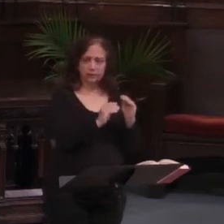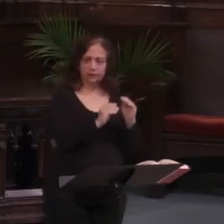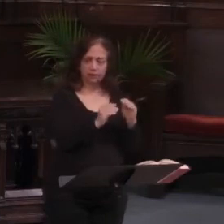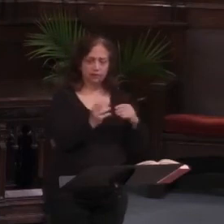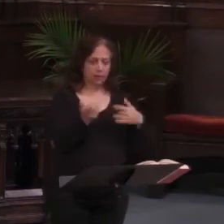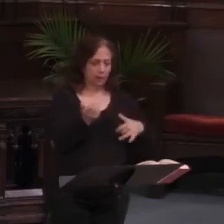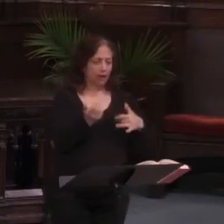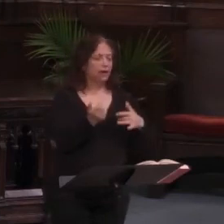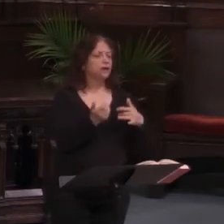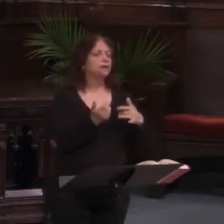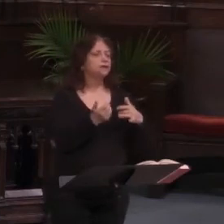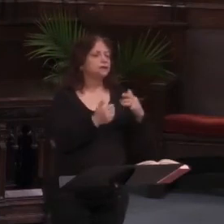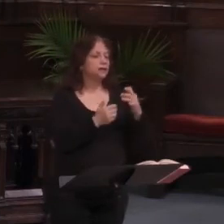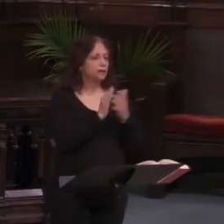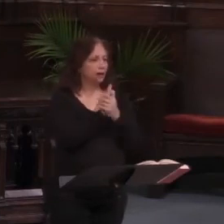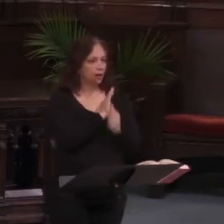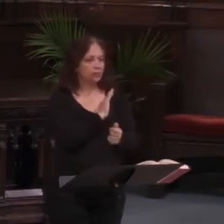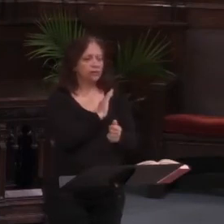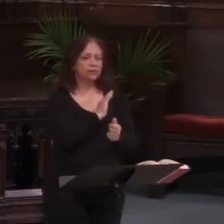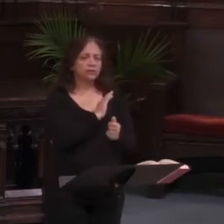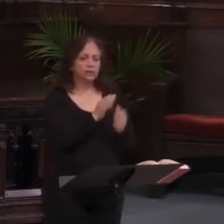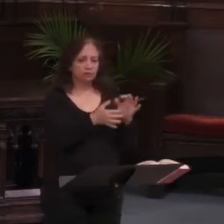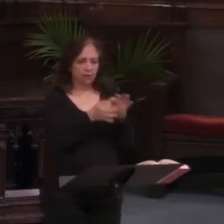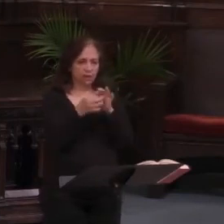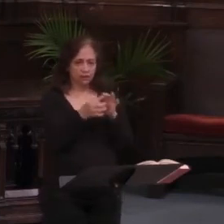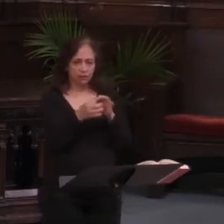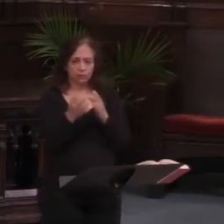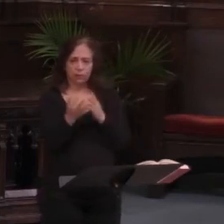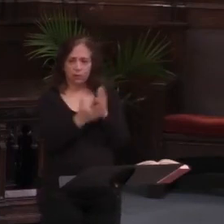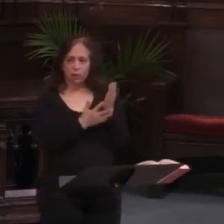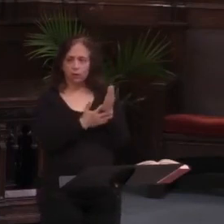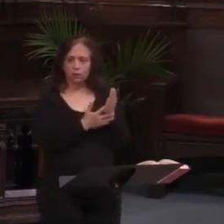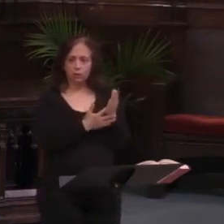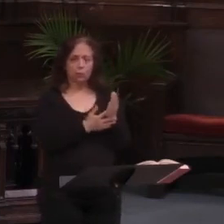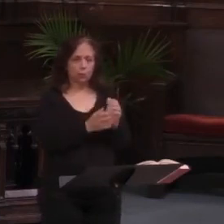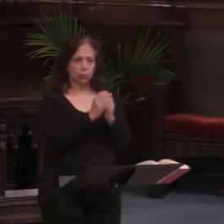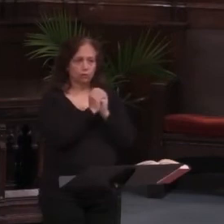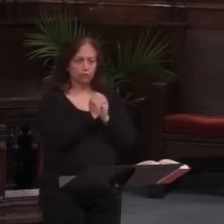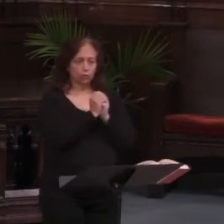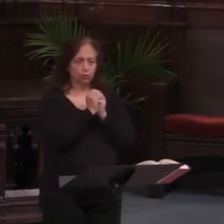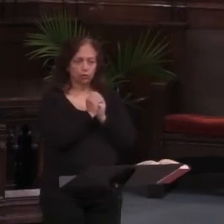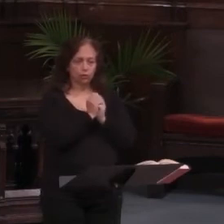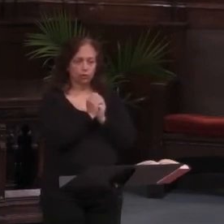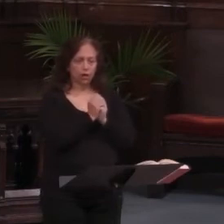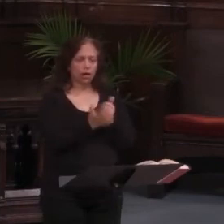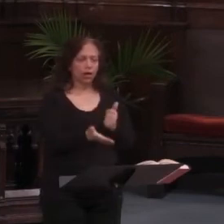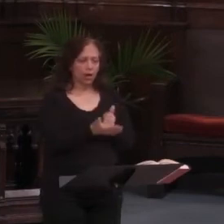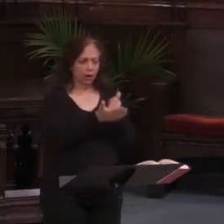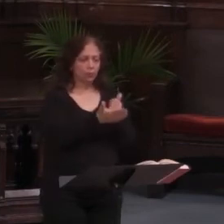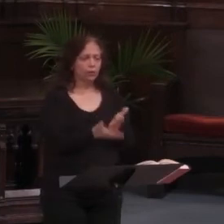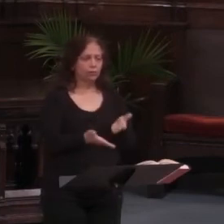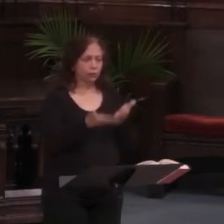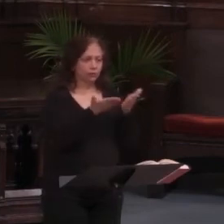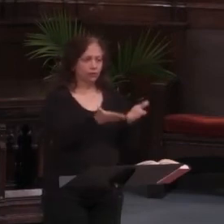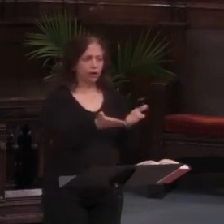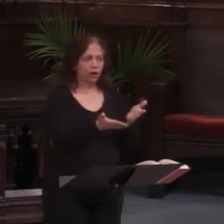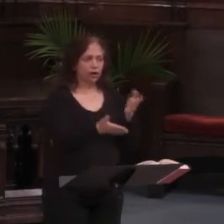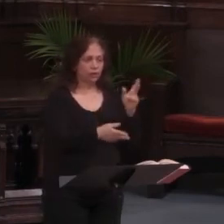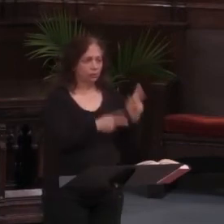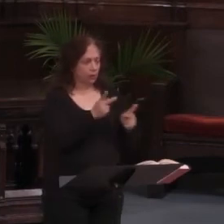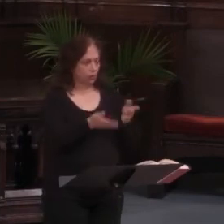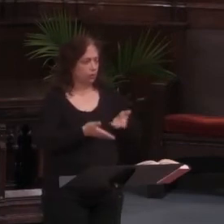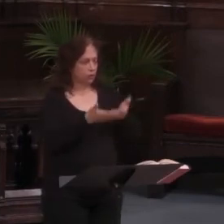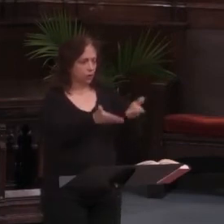the building of confidence and relationships through Spectrum in Motion. Helping provide for those living with